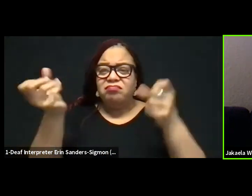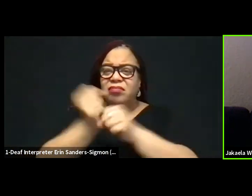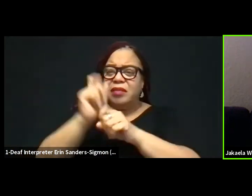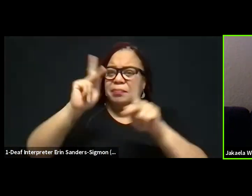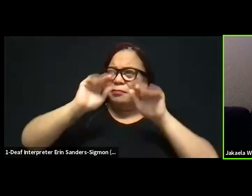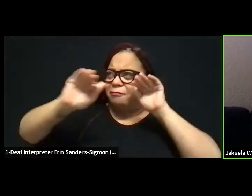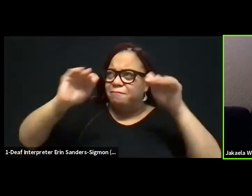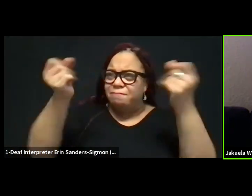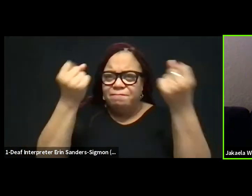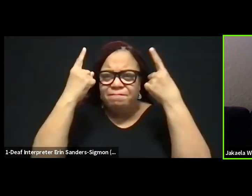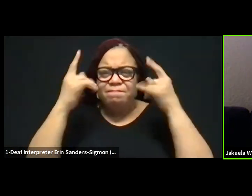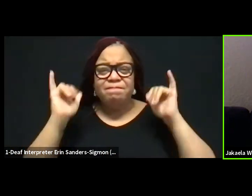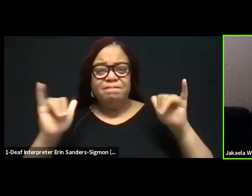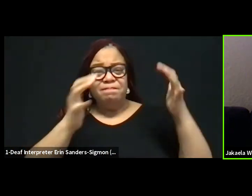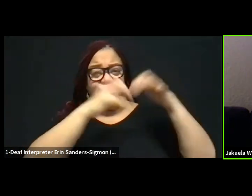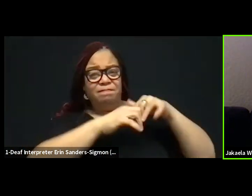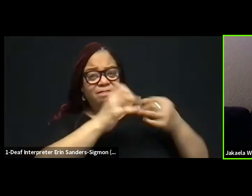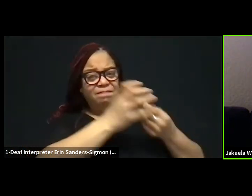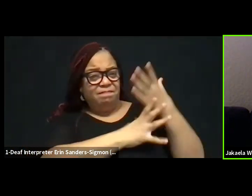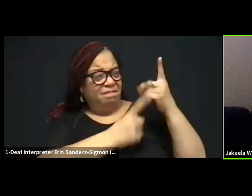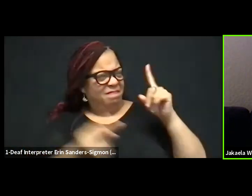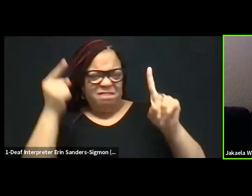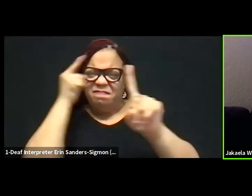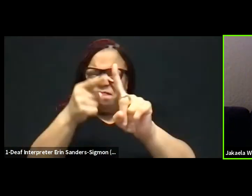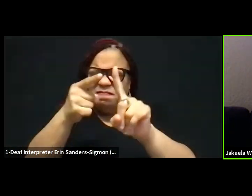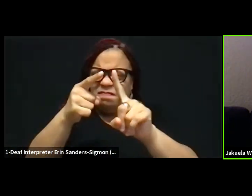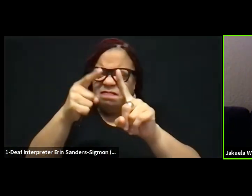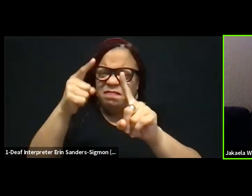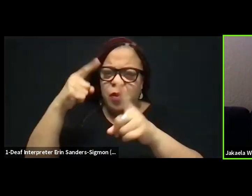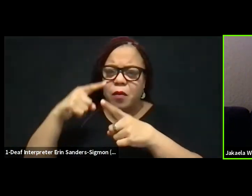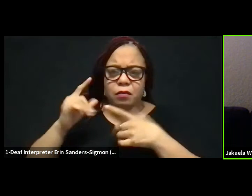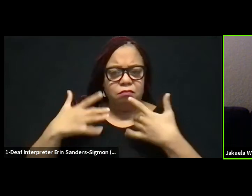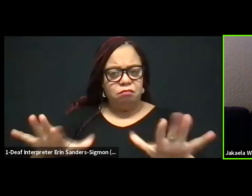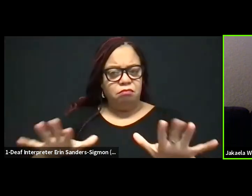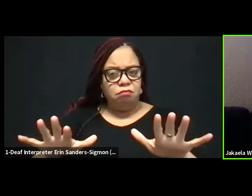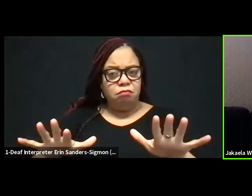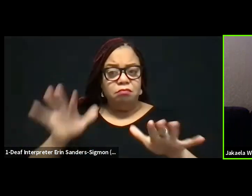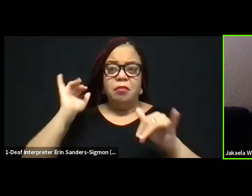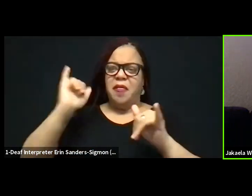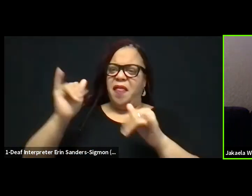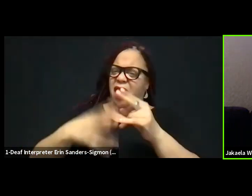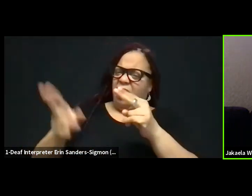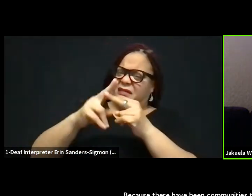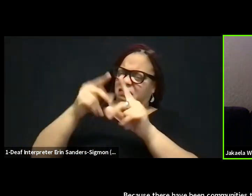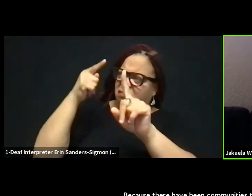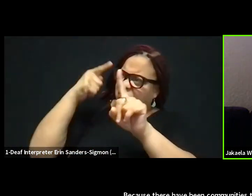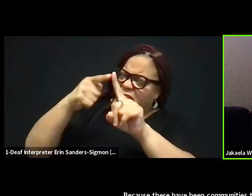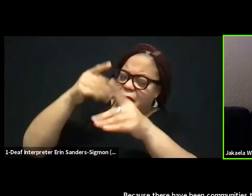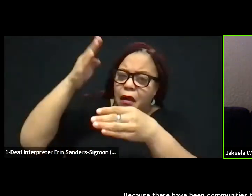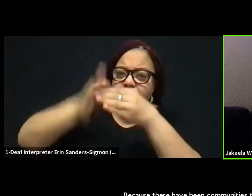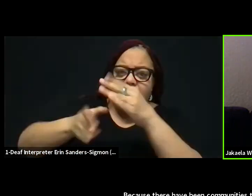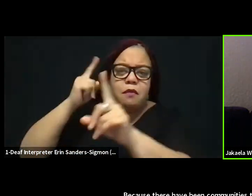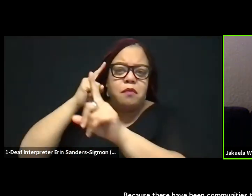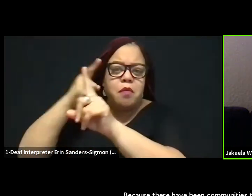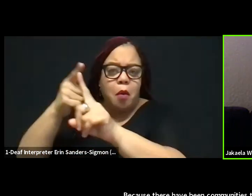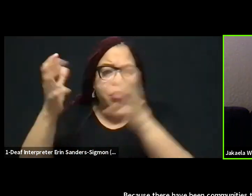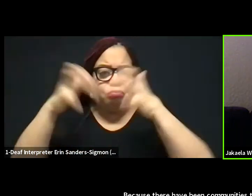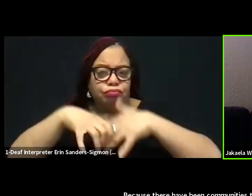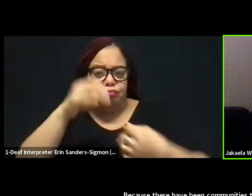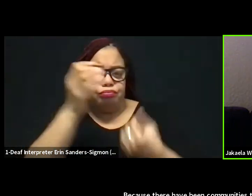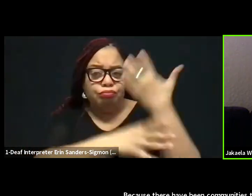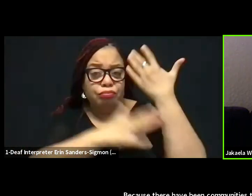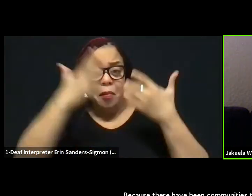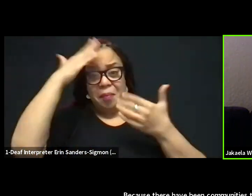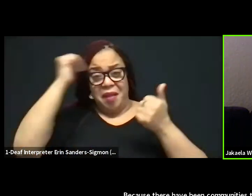have been communities that have been dealing with these experiences or similar experiences, lack of resources, lack of